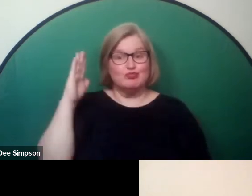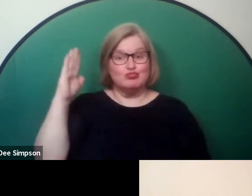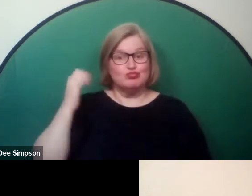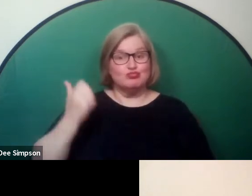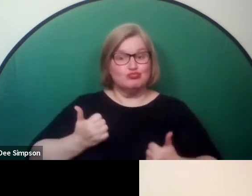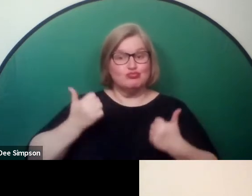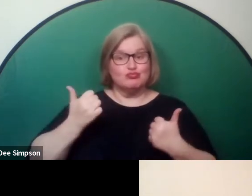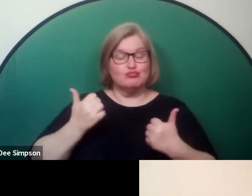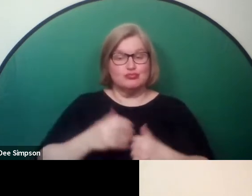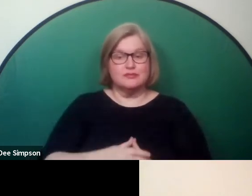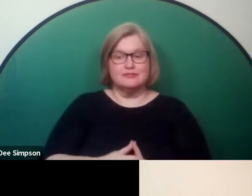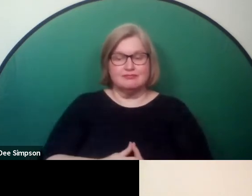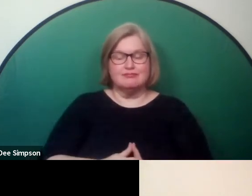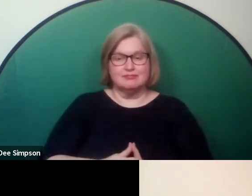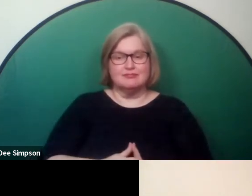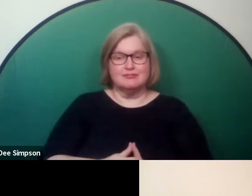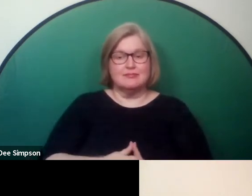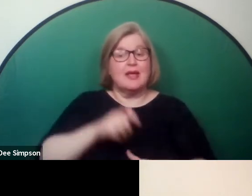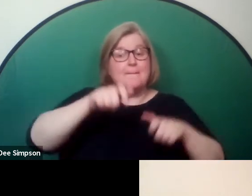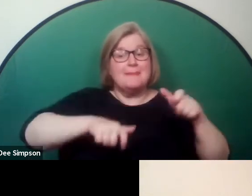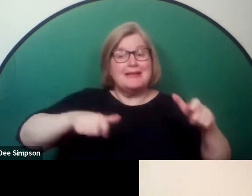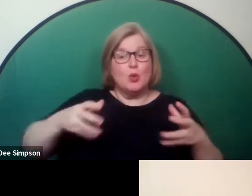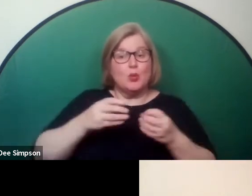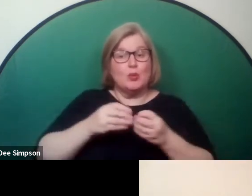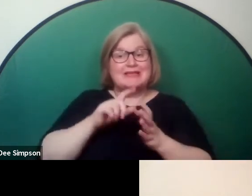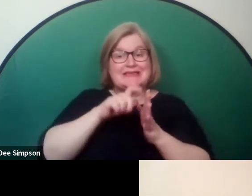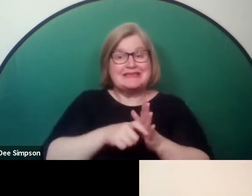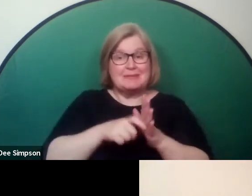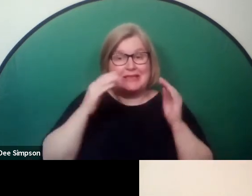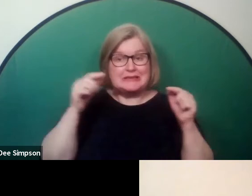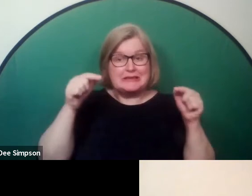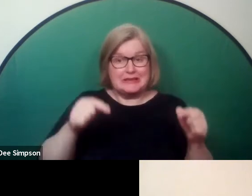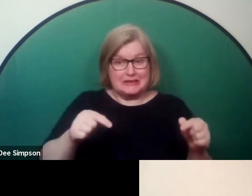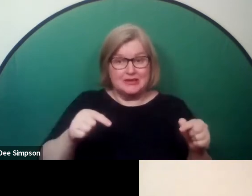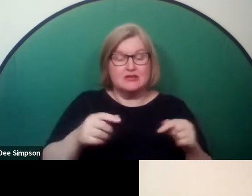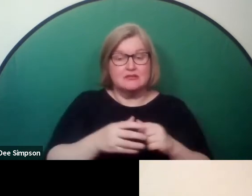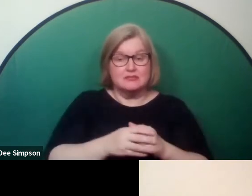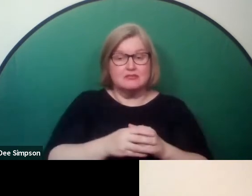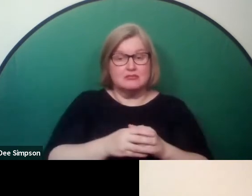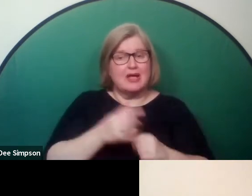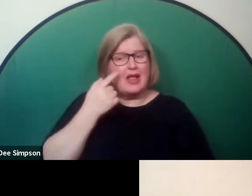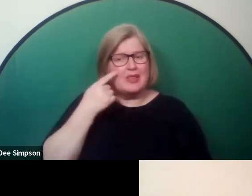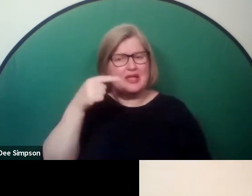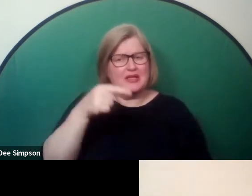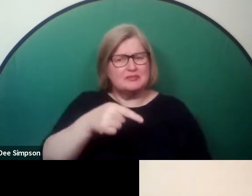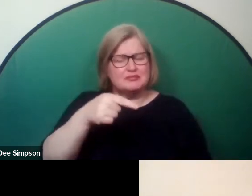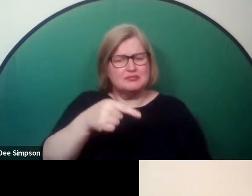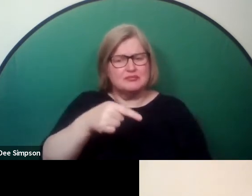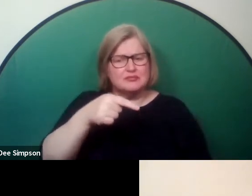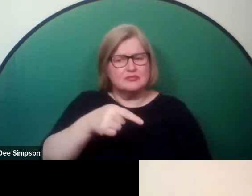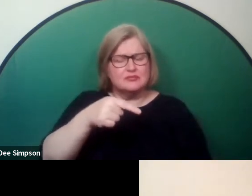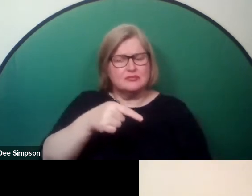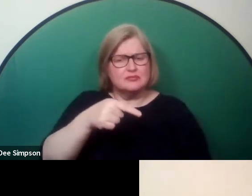Where persons with disability are concerned, I think you'll find that at COP